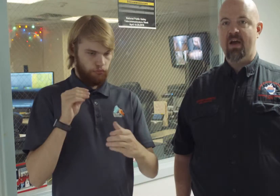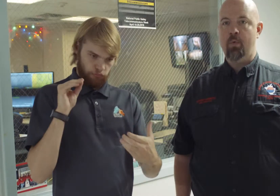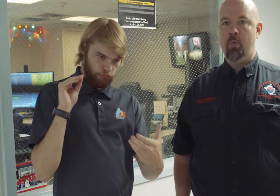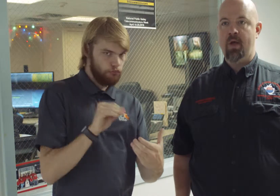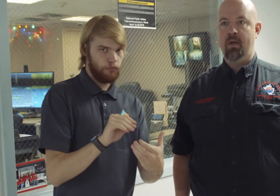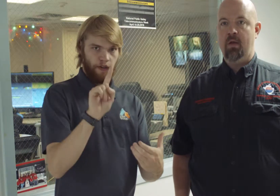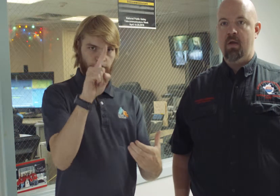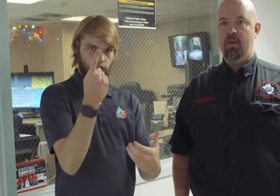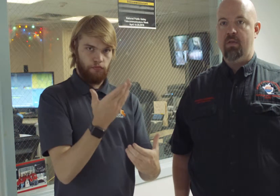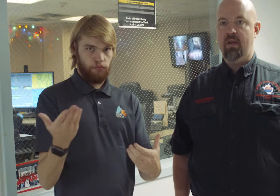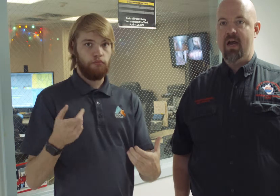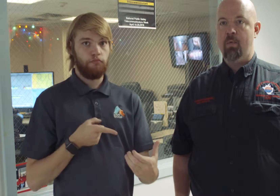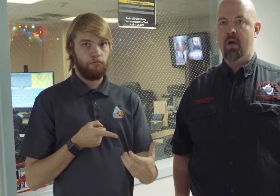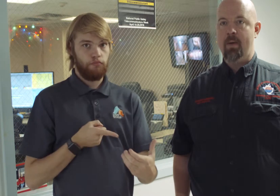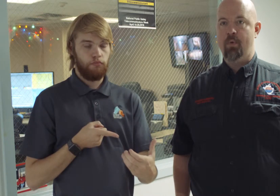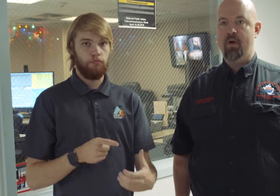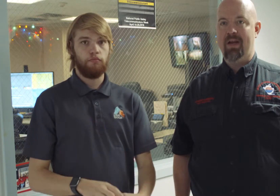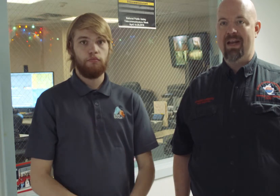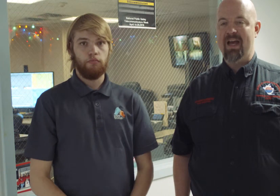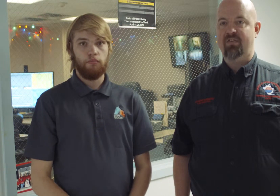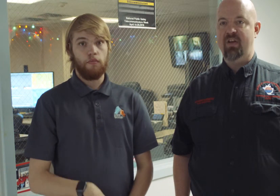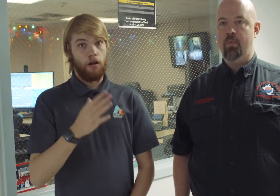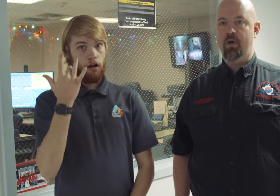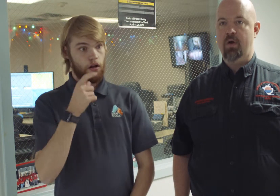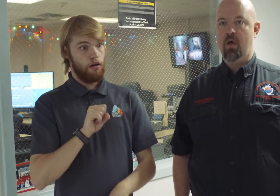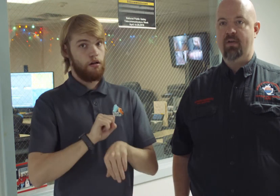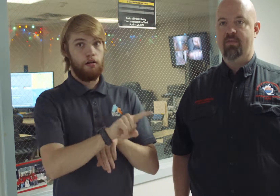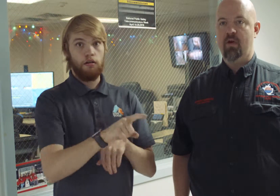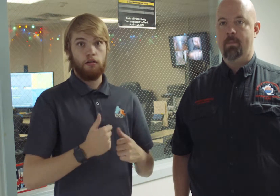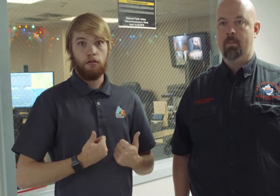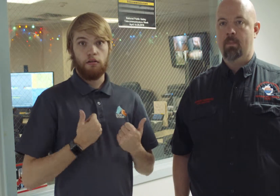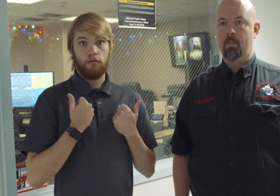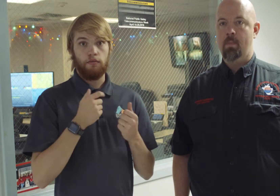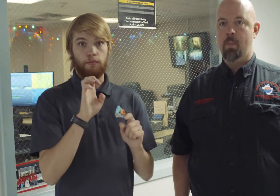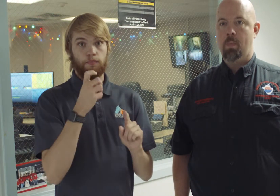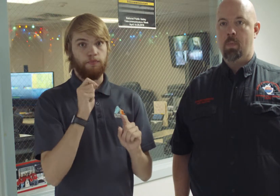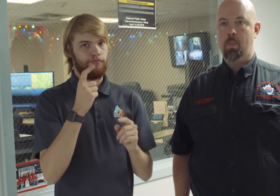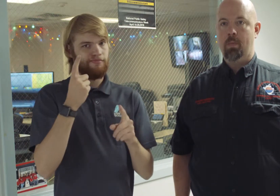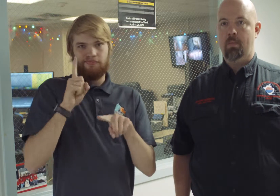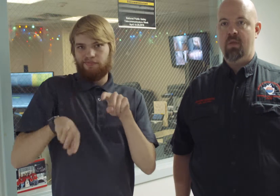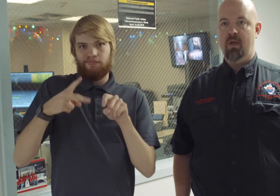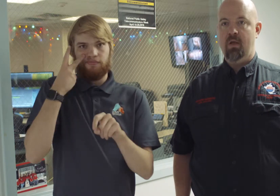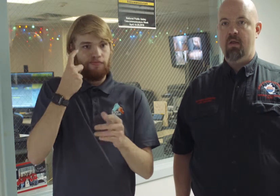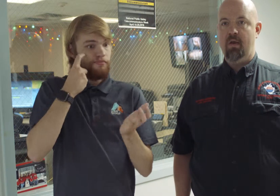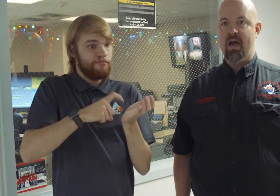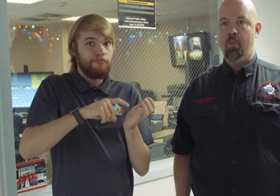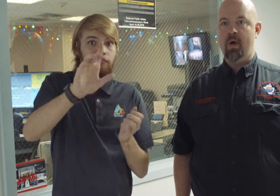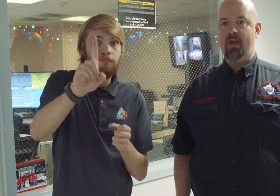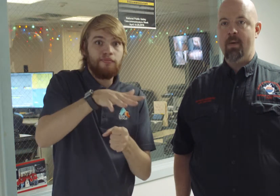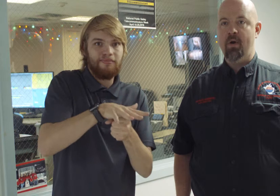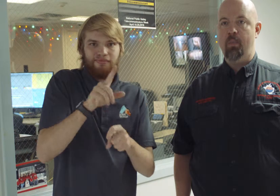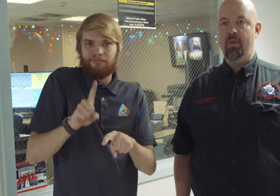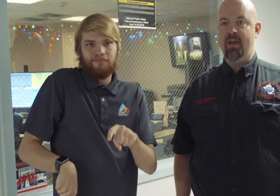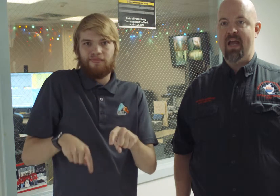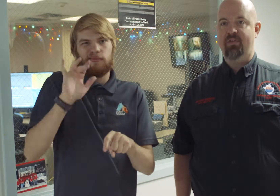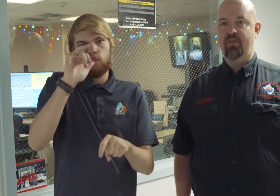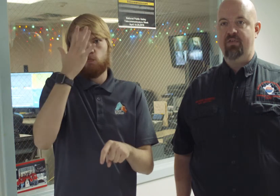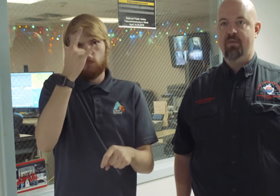Because when you text 911, the 911 operator cannot see where you're calling from. The 911 operator will